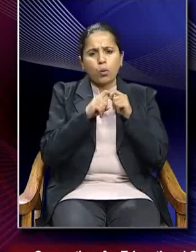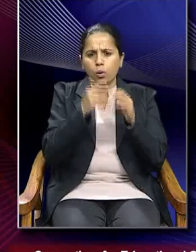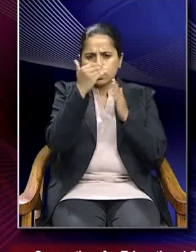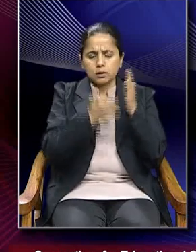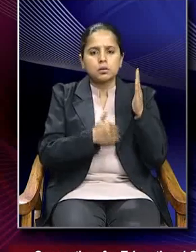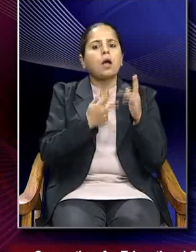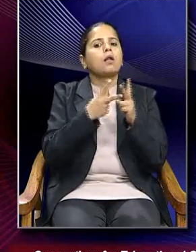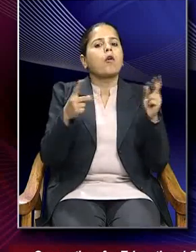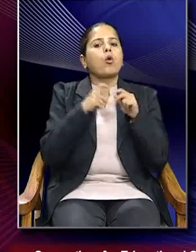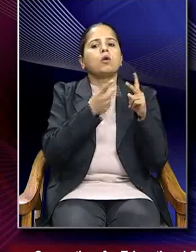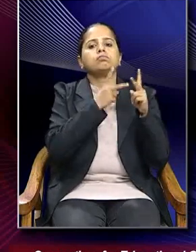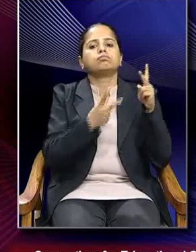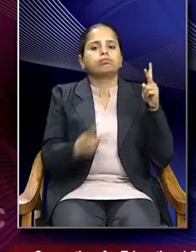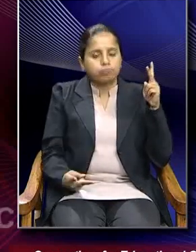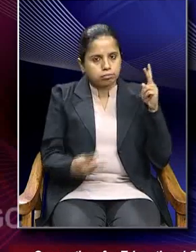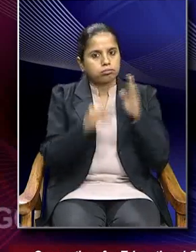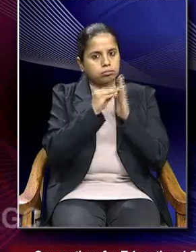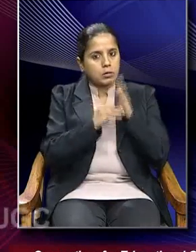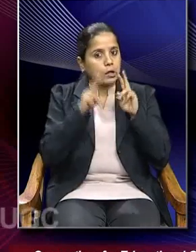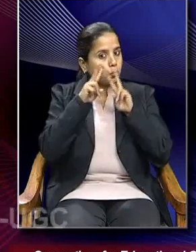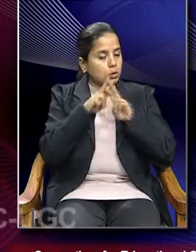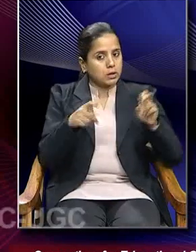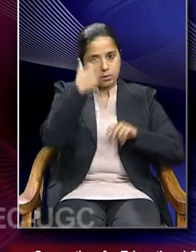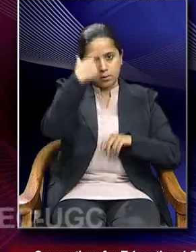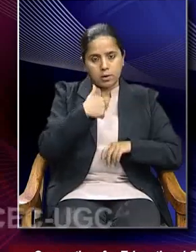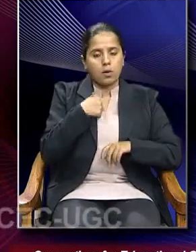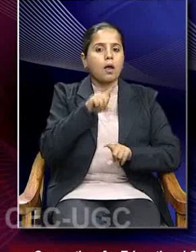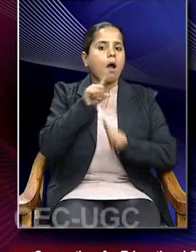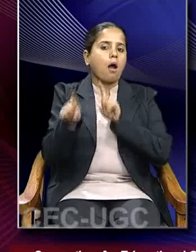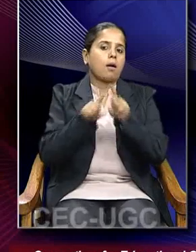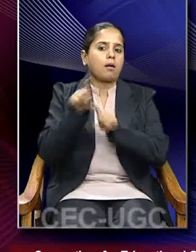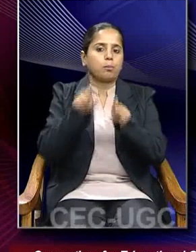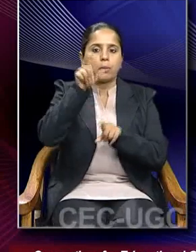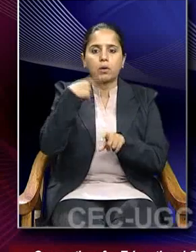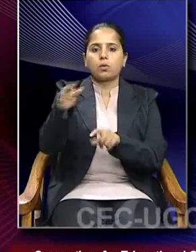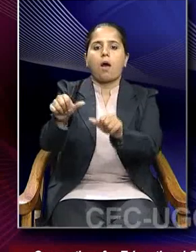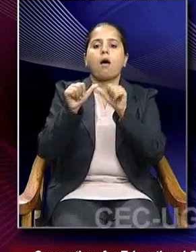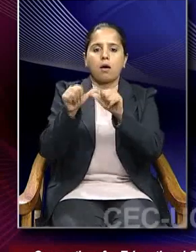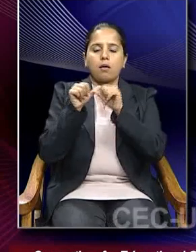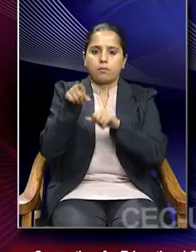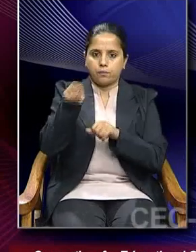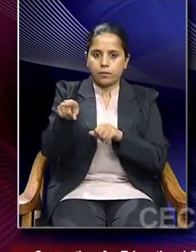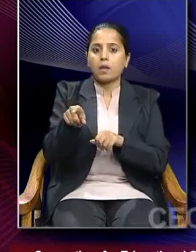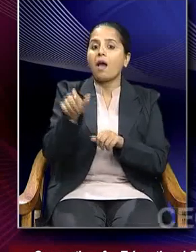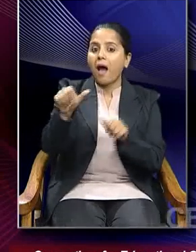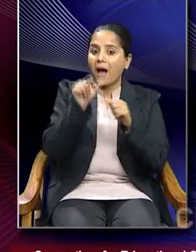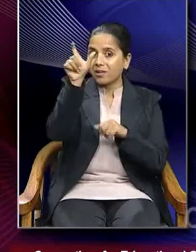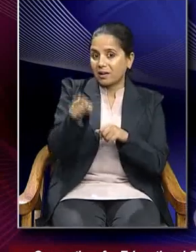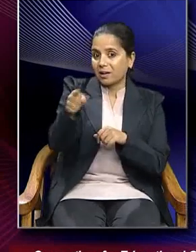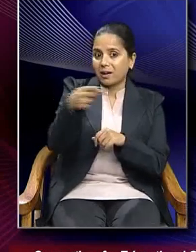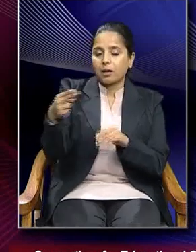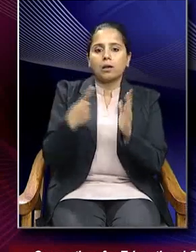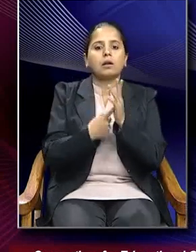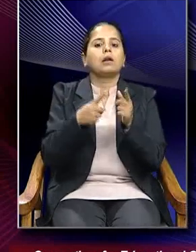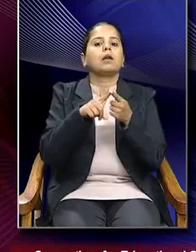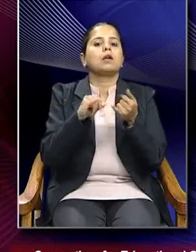list of questions that a researcher would ask the respondents related to his research